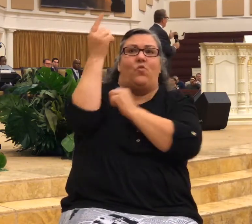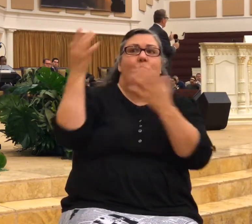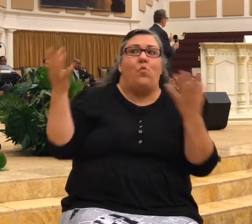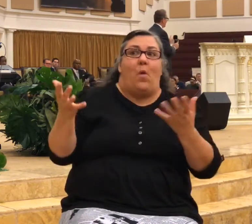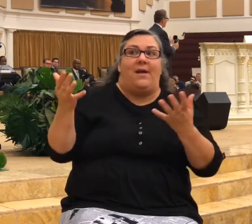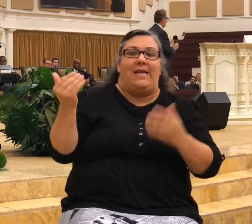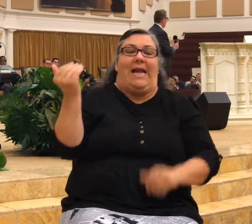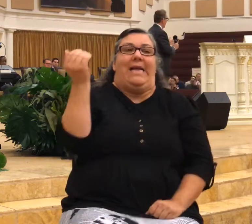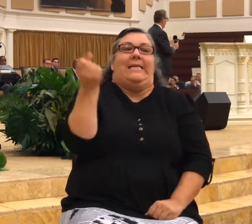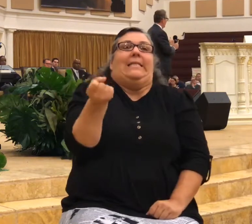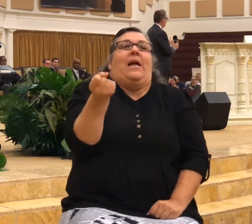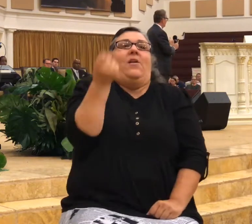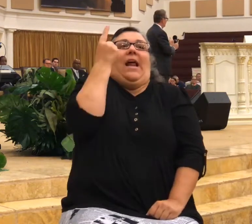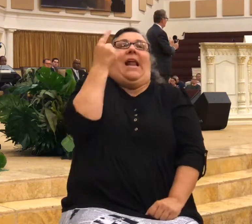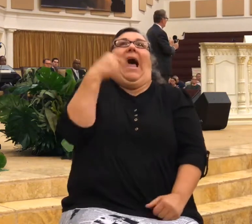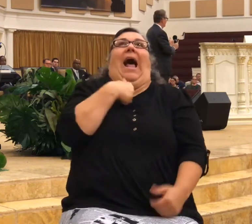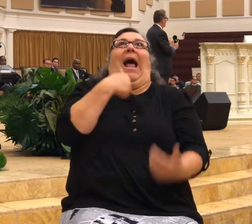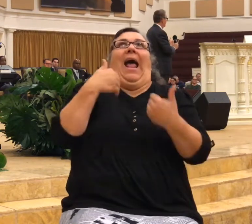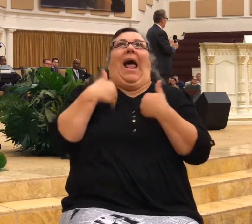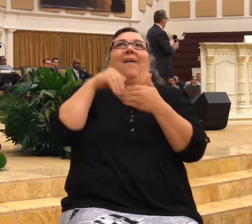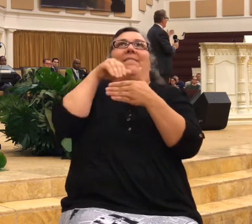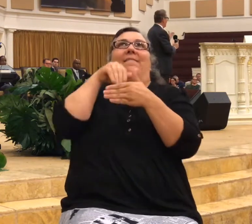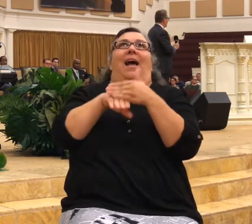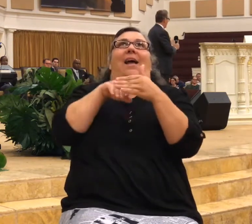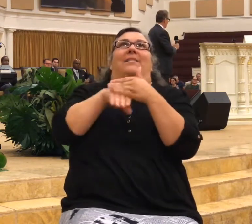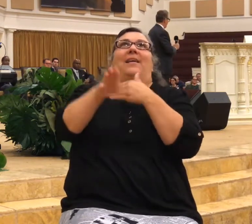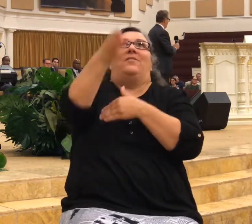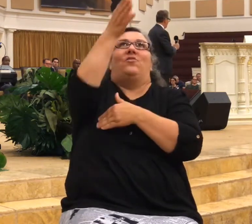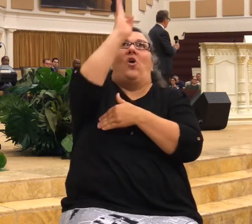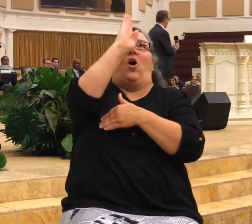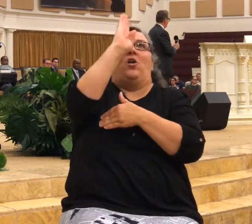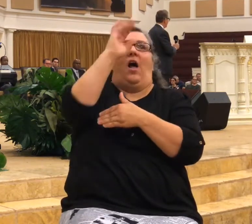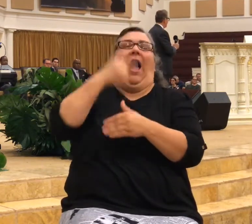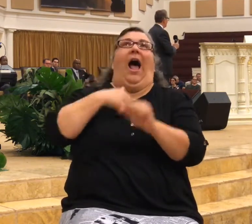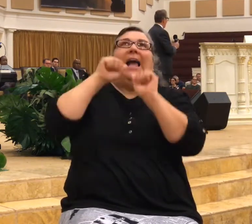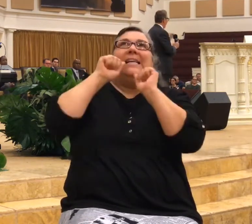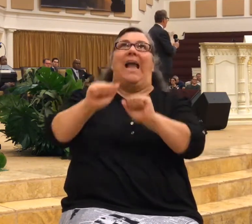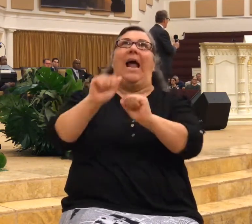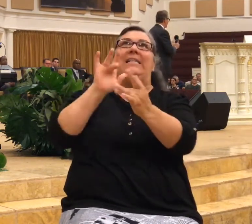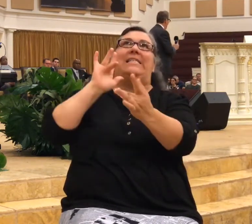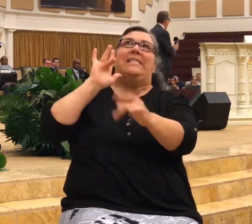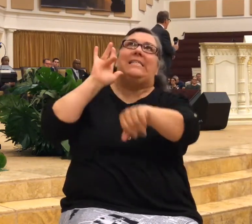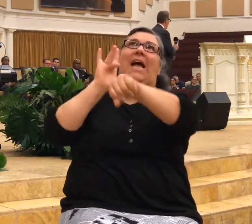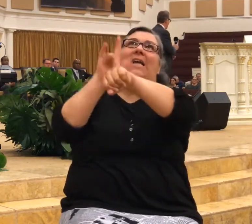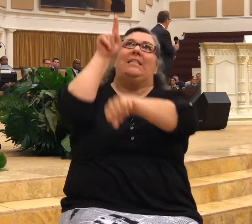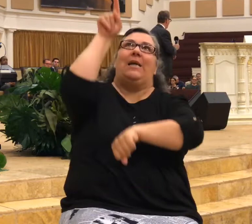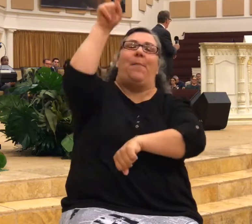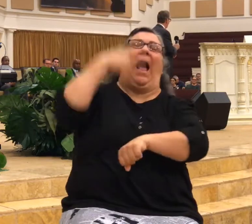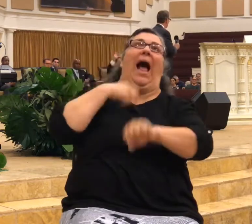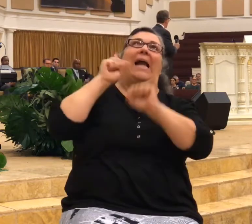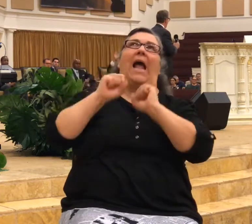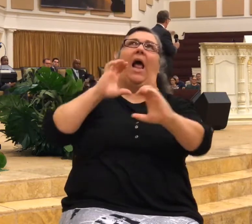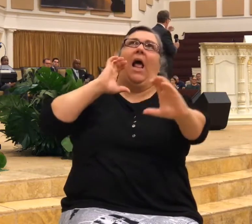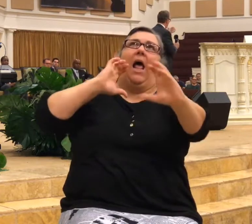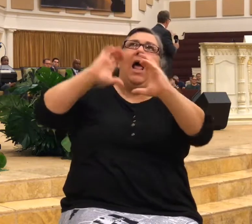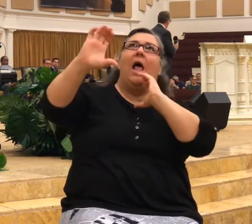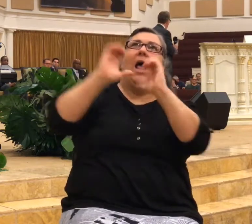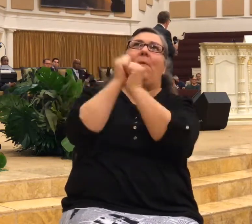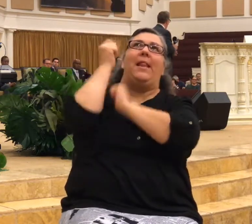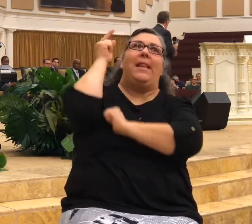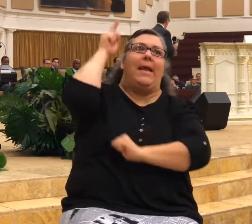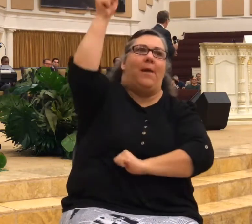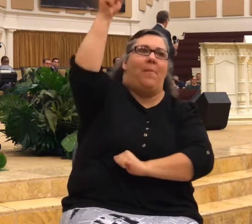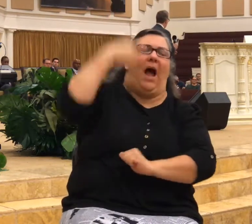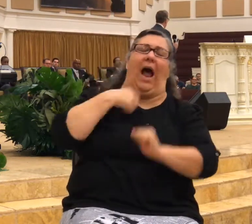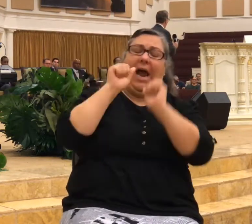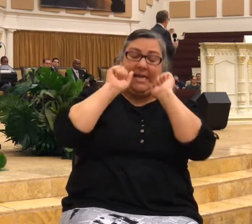I have access to God. I can touch him. I can talk with him. I can pray